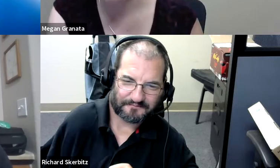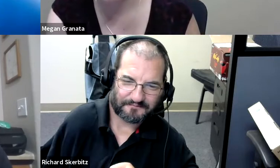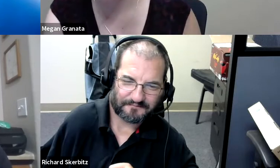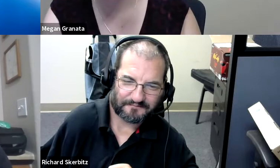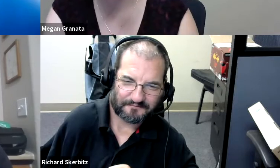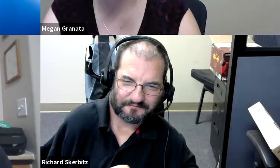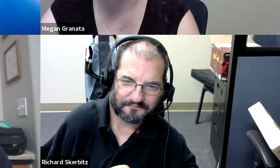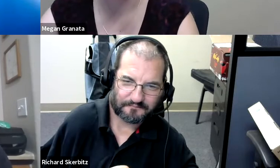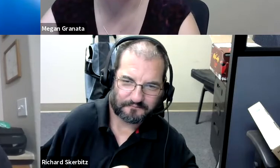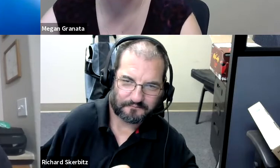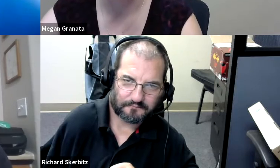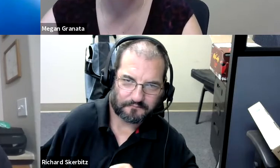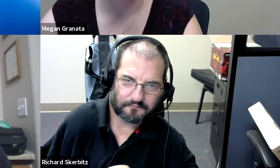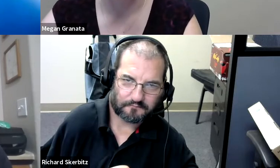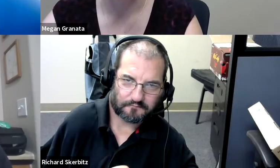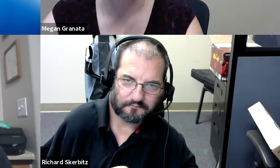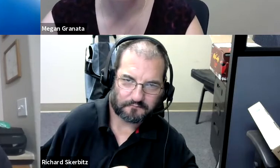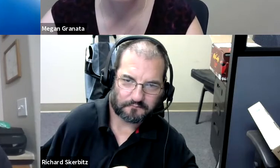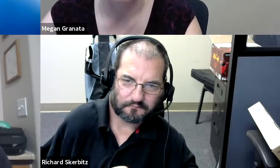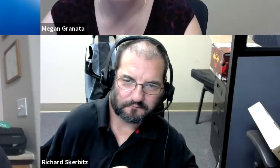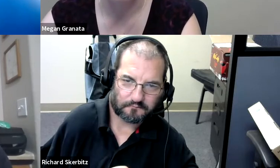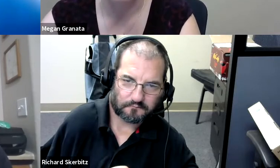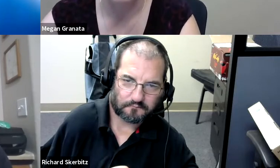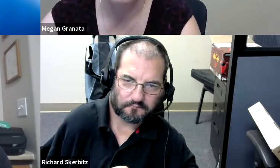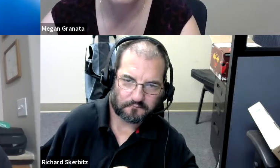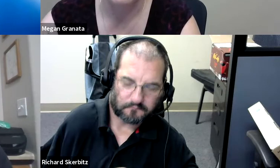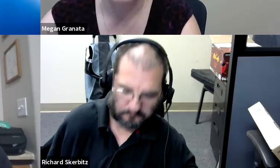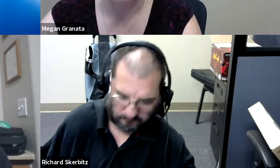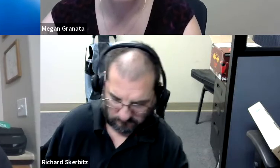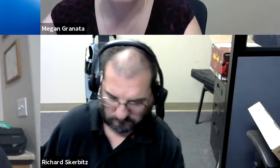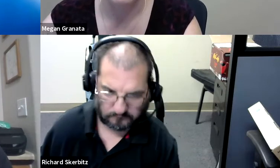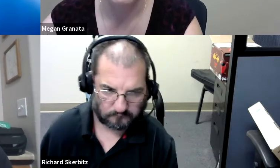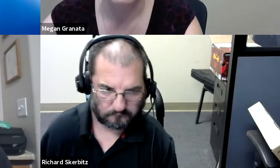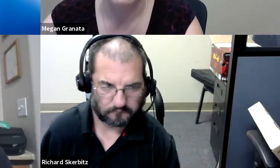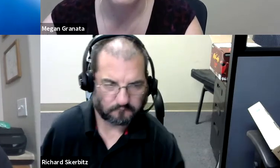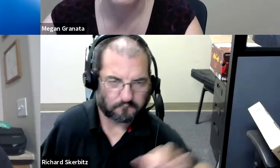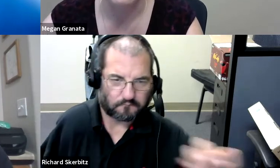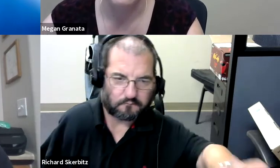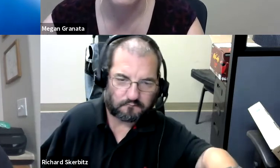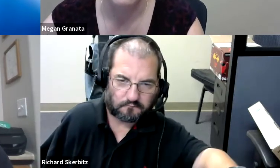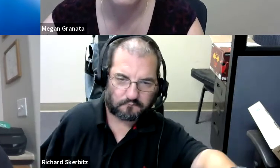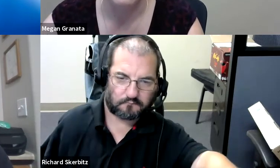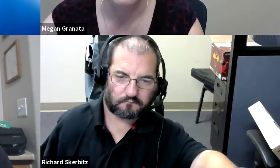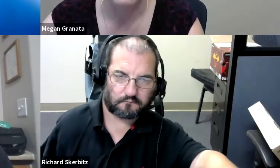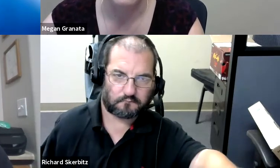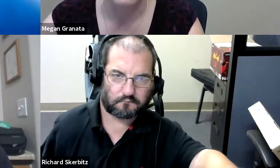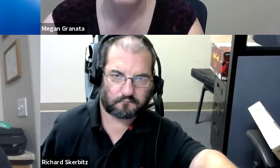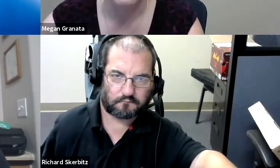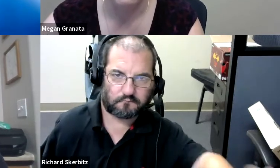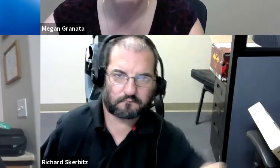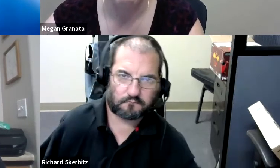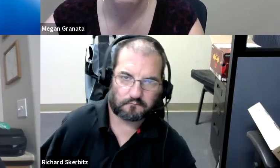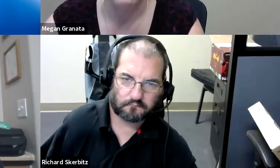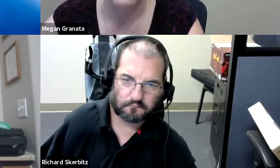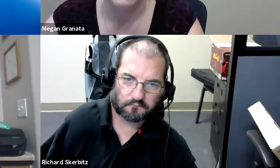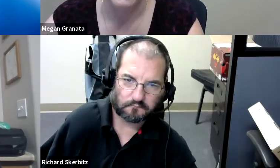They may have guardianship, but that individual consumer still has rights. They